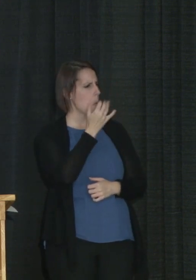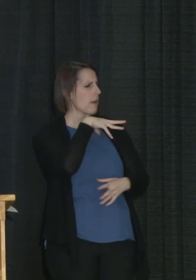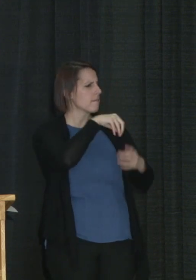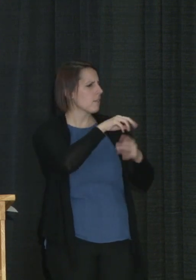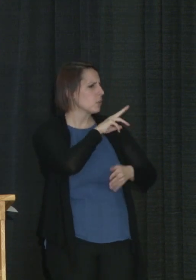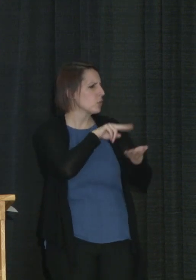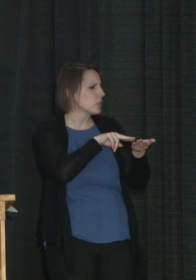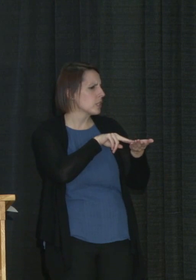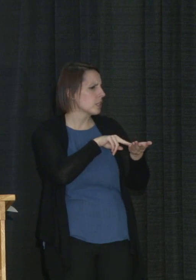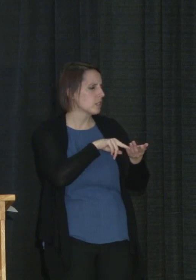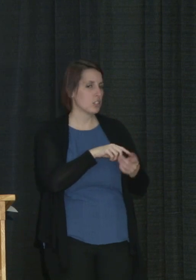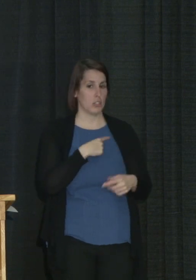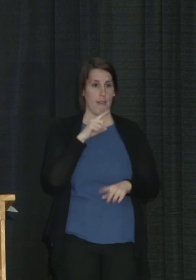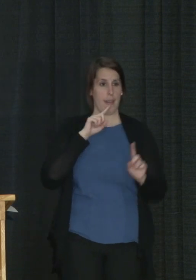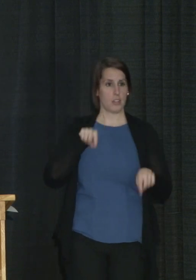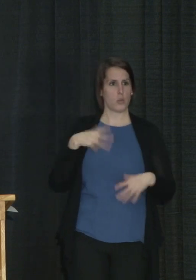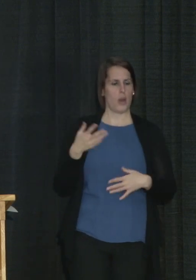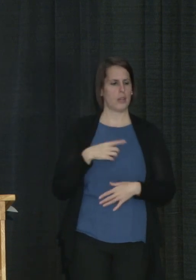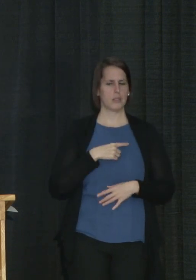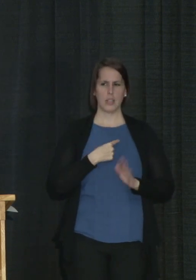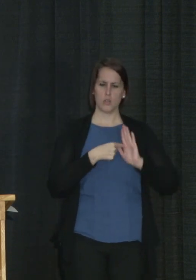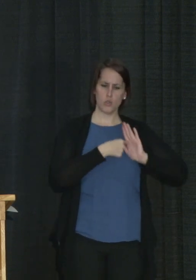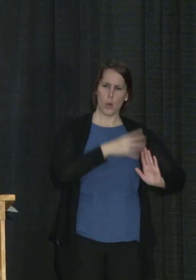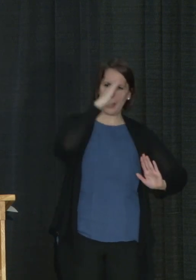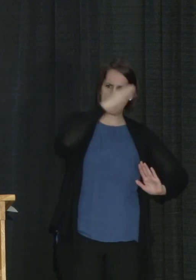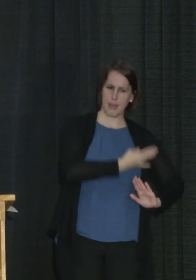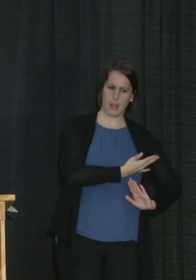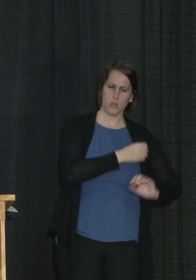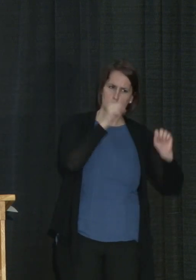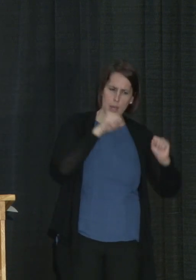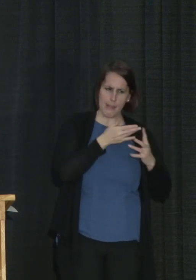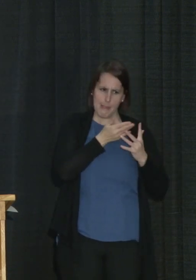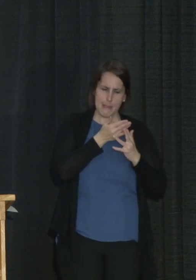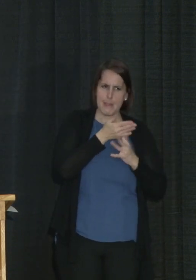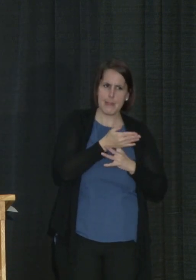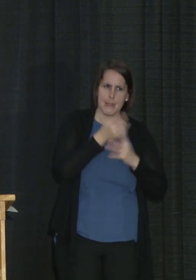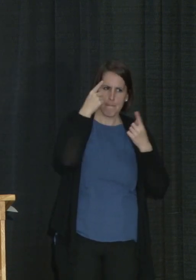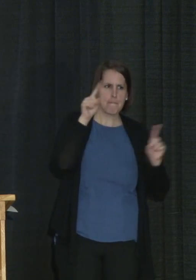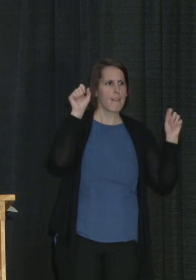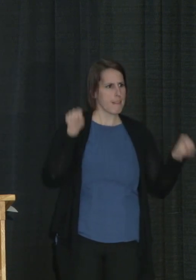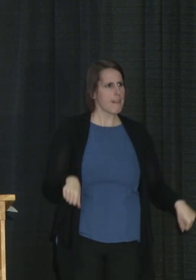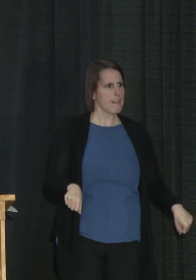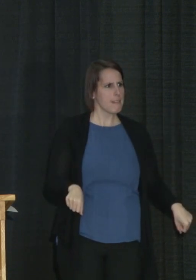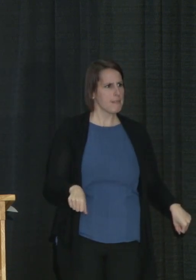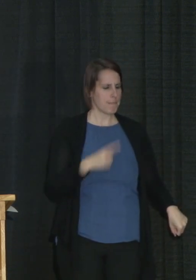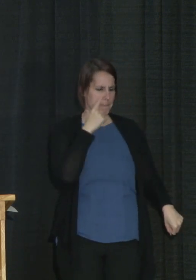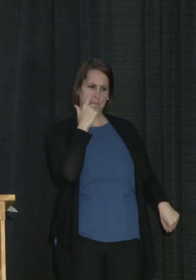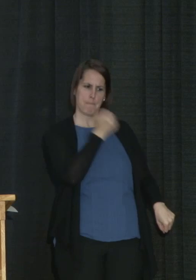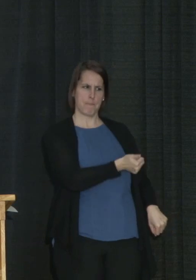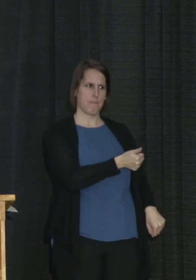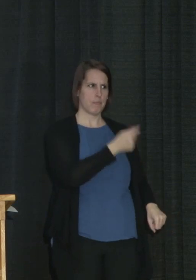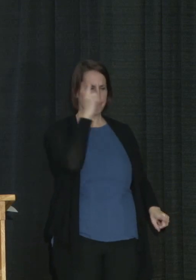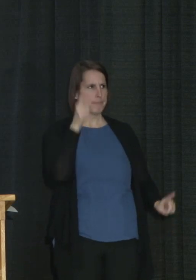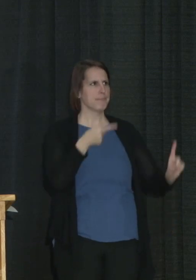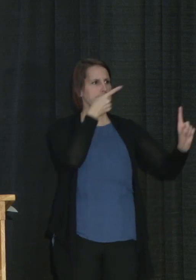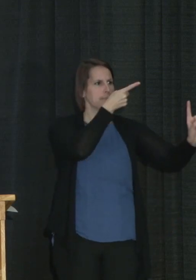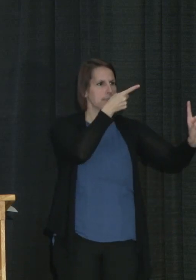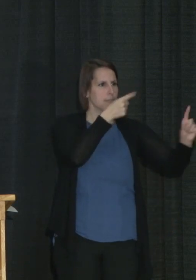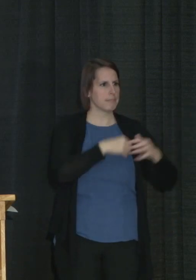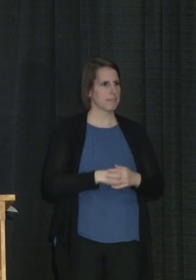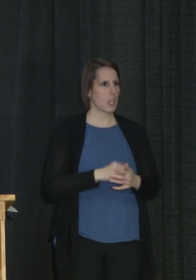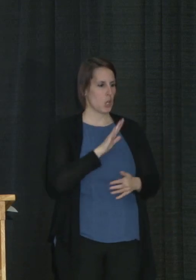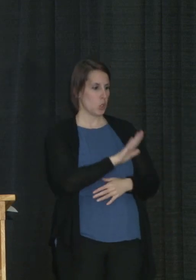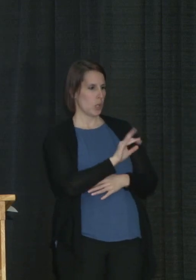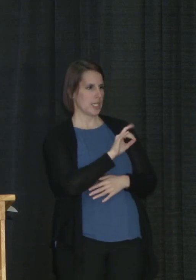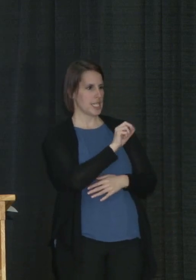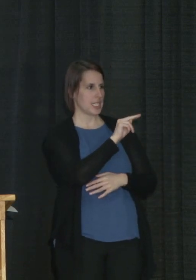son, to show him you can overcome obstacles. You can be whatever you want to be. Your